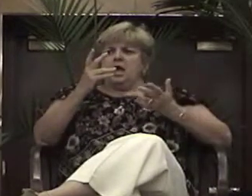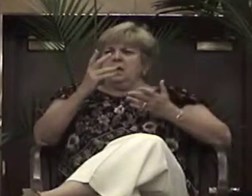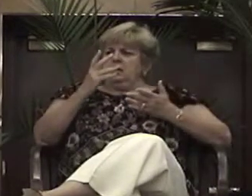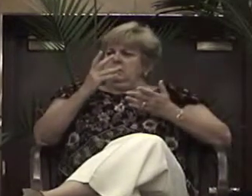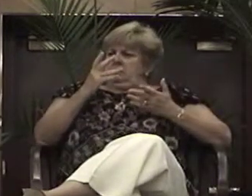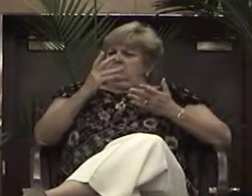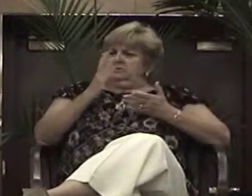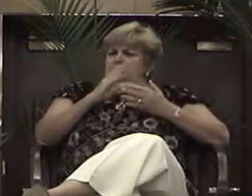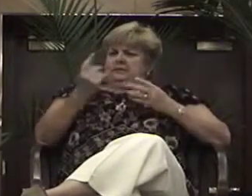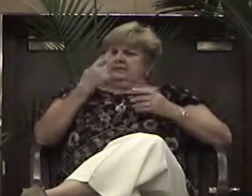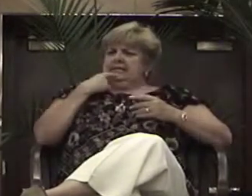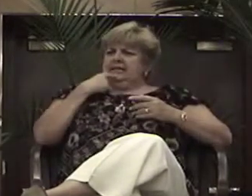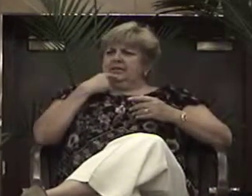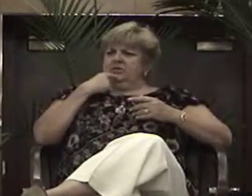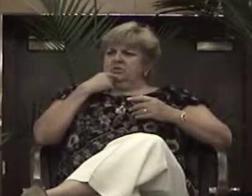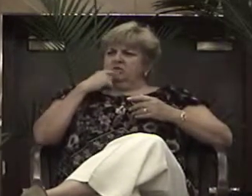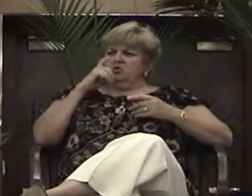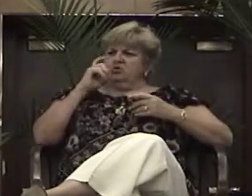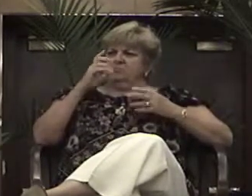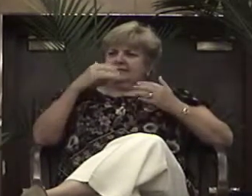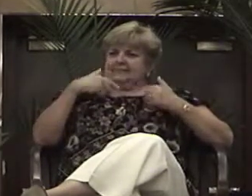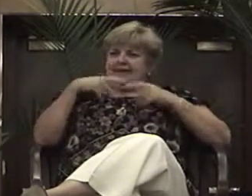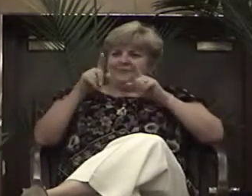or you would have never detected them.